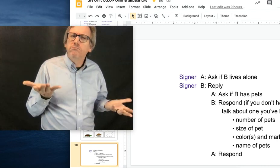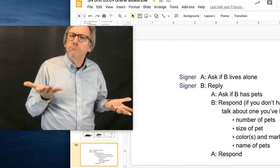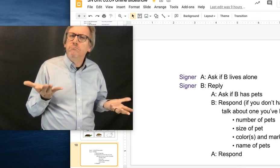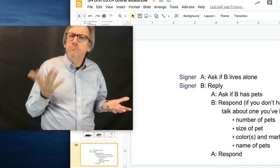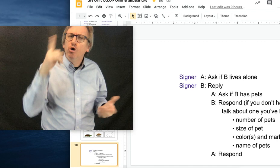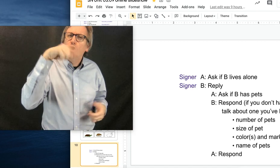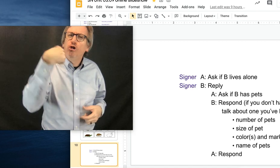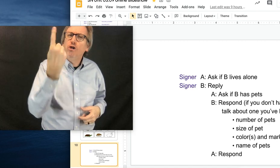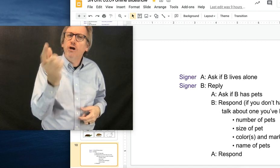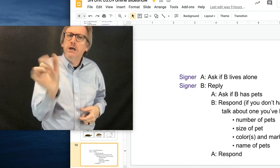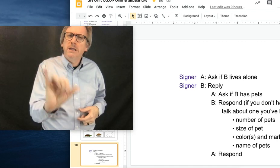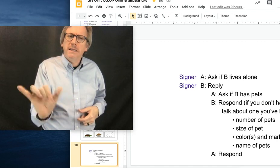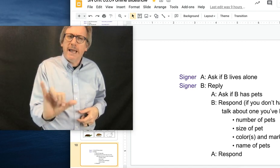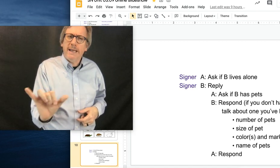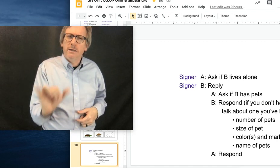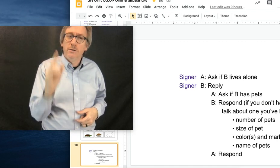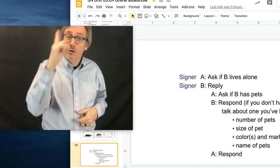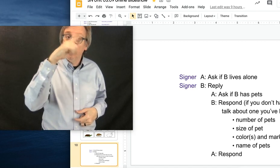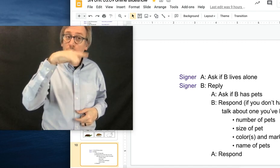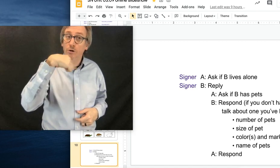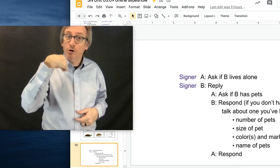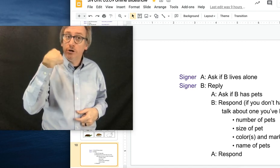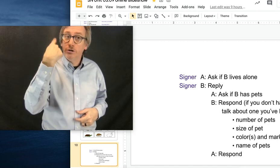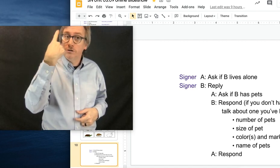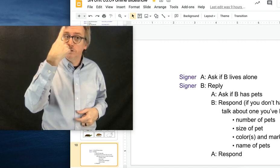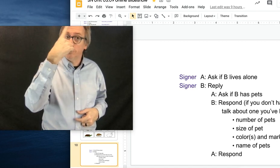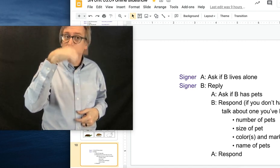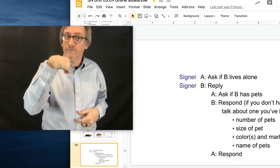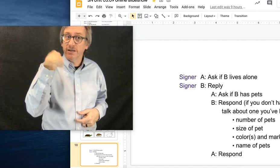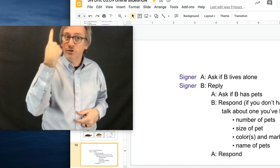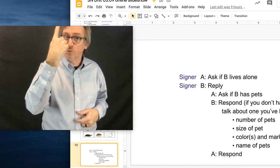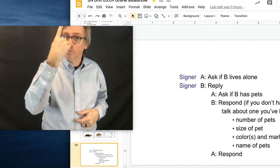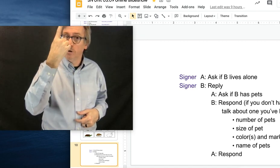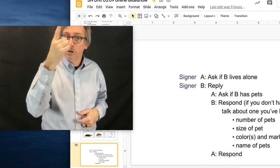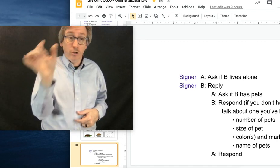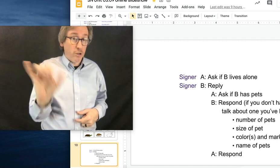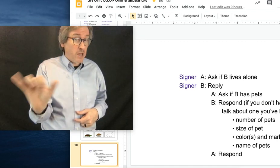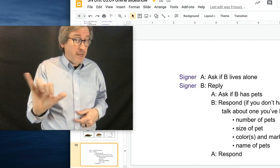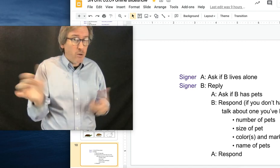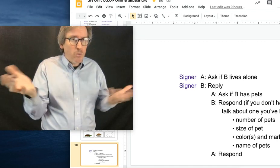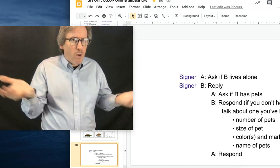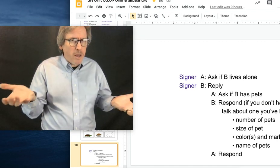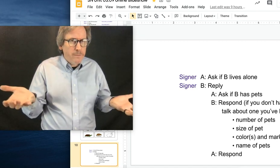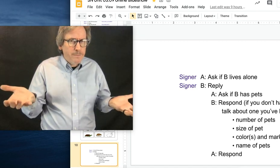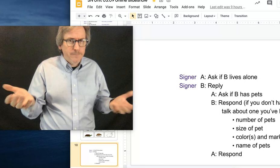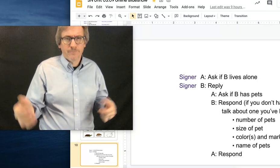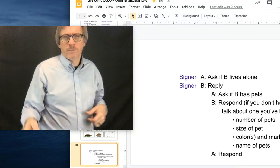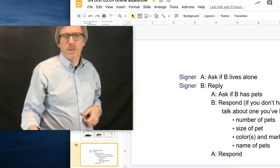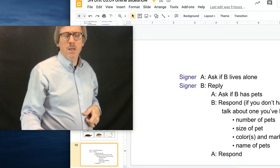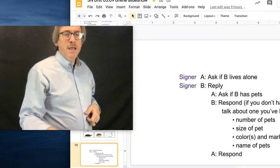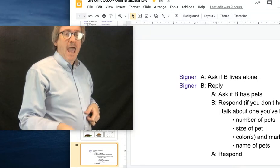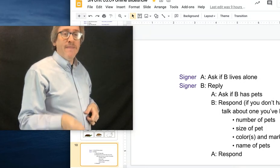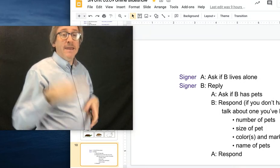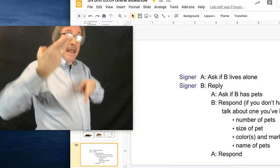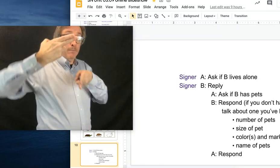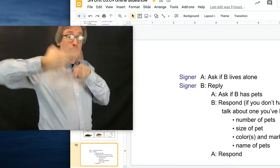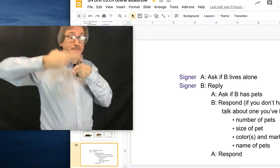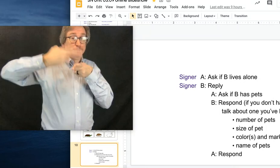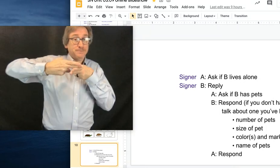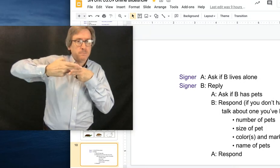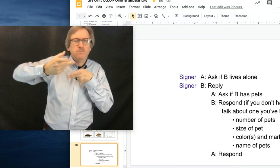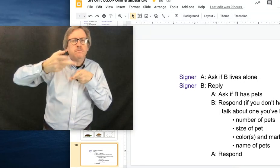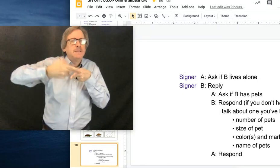color? Look like. Look, so draw the face. Look like what? And then